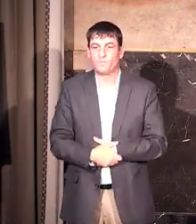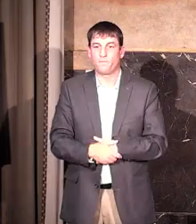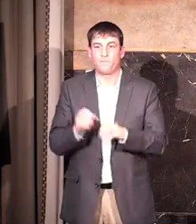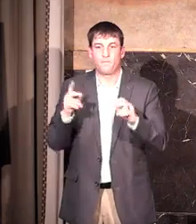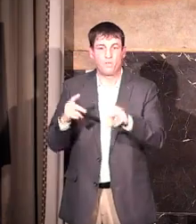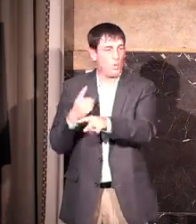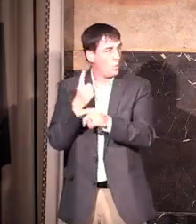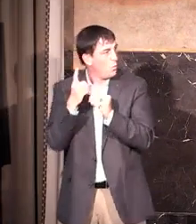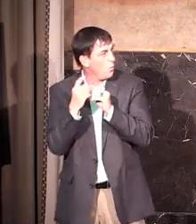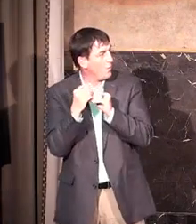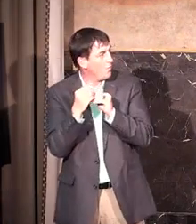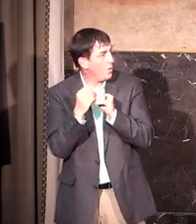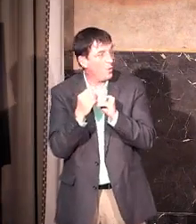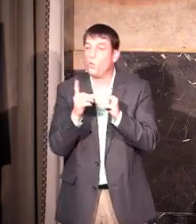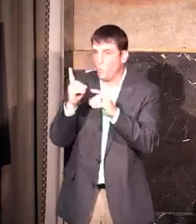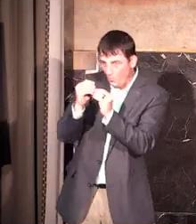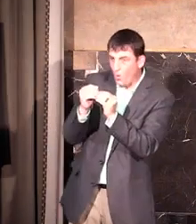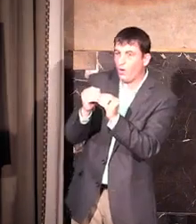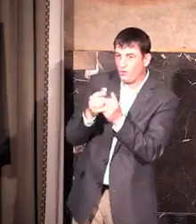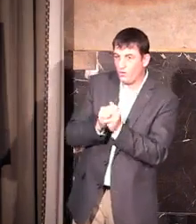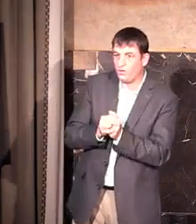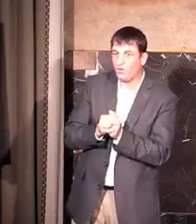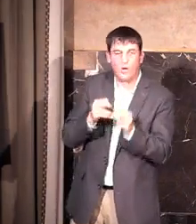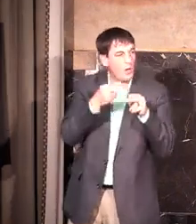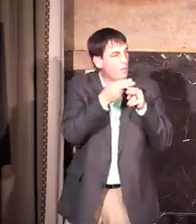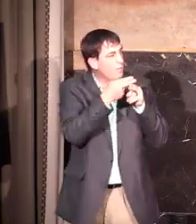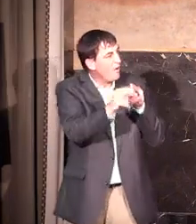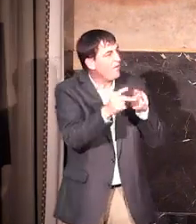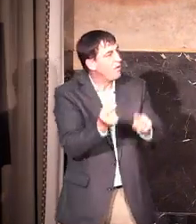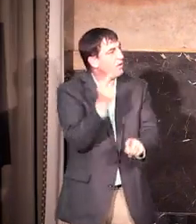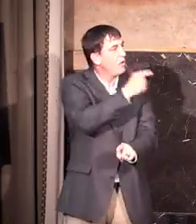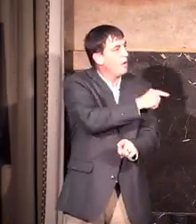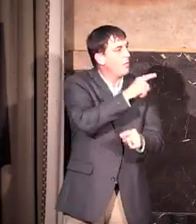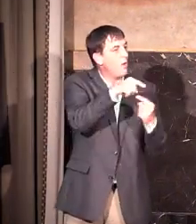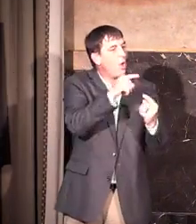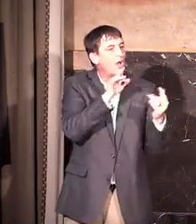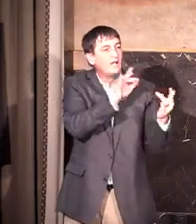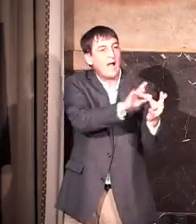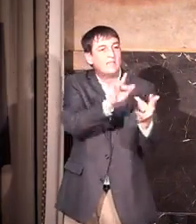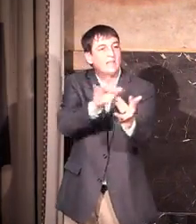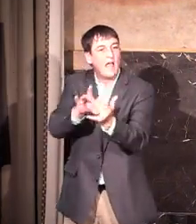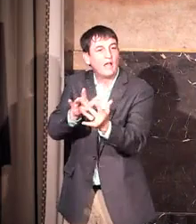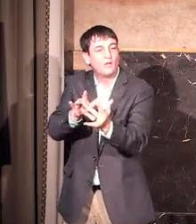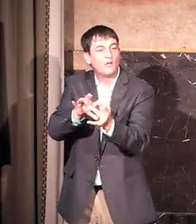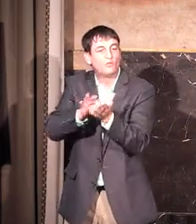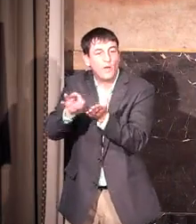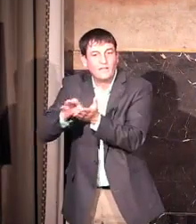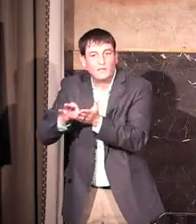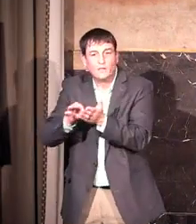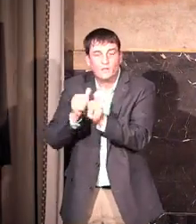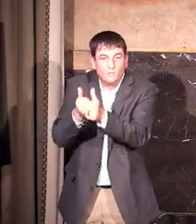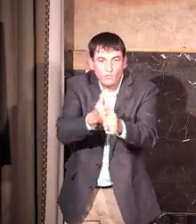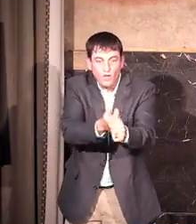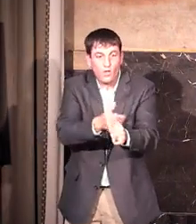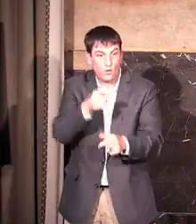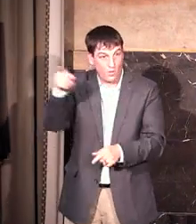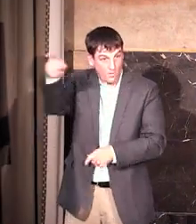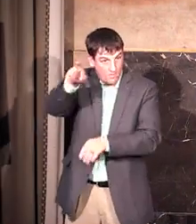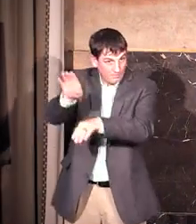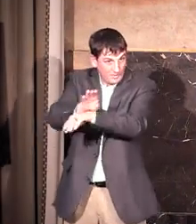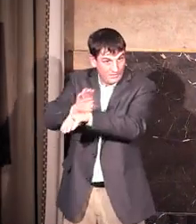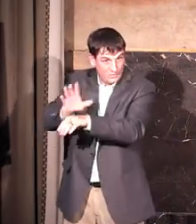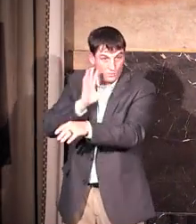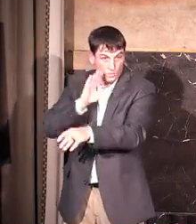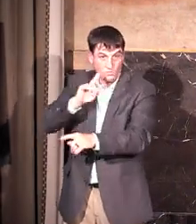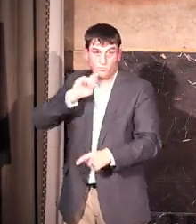Okay, one more, and that'll be it. Real briefly, to go back to the contact tracing, will businesses be required, and do you think at this point,